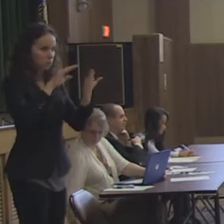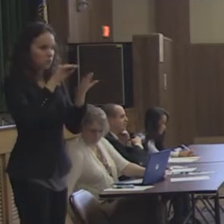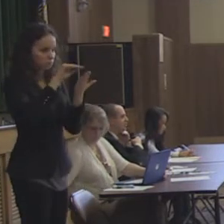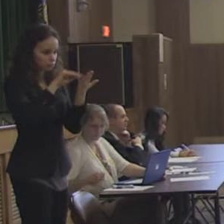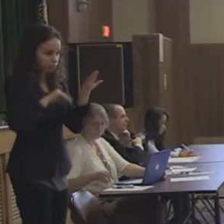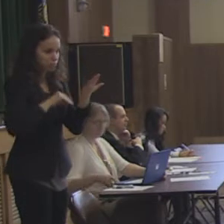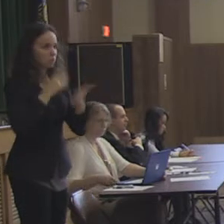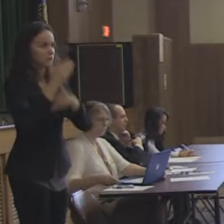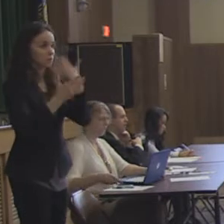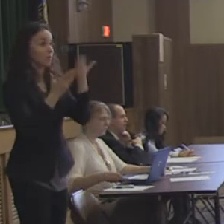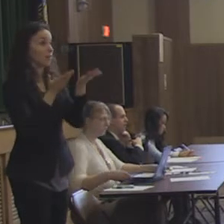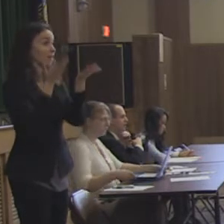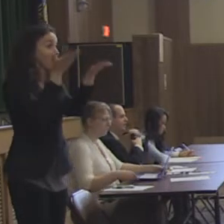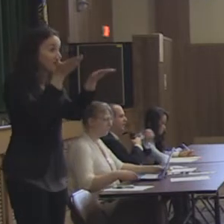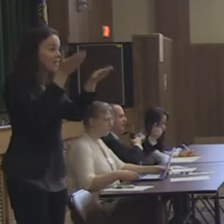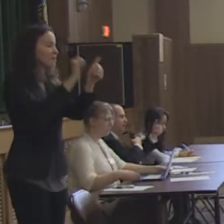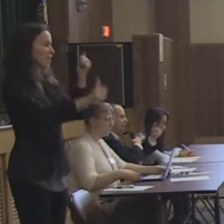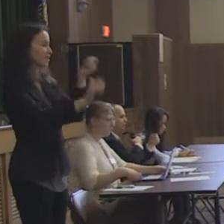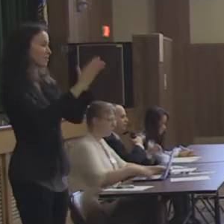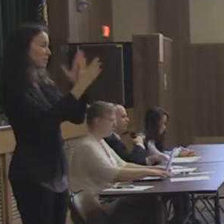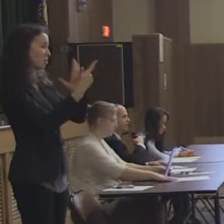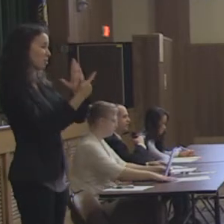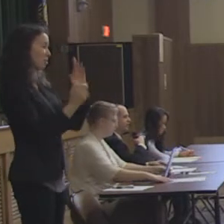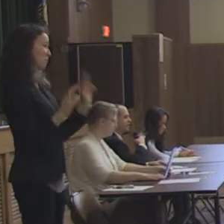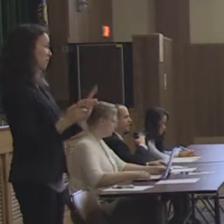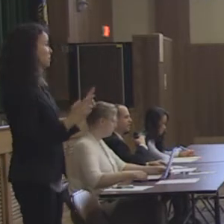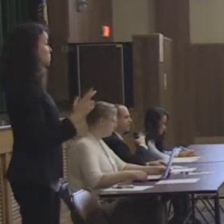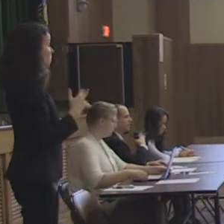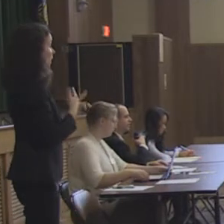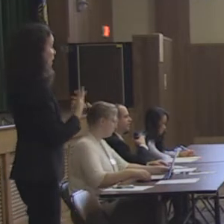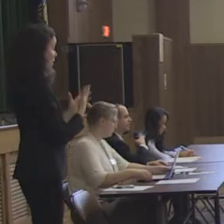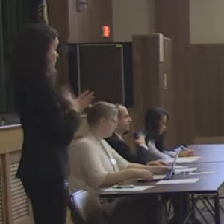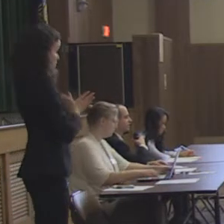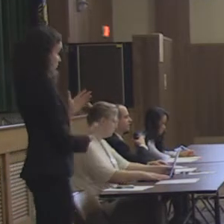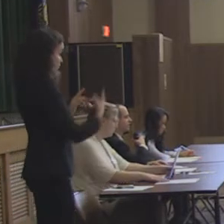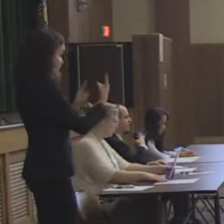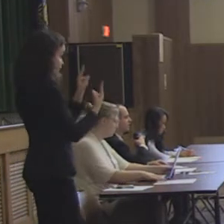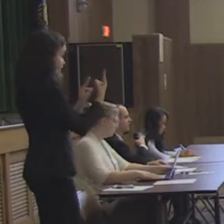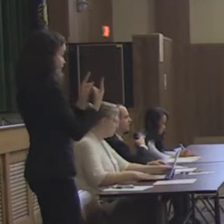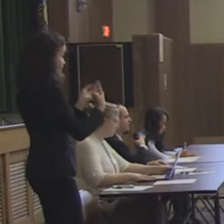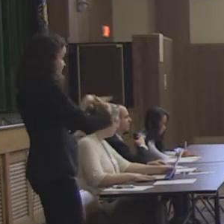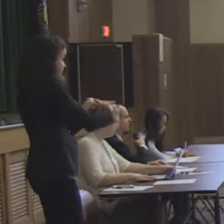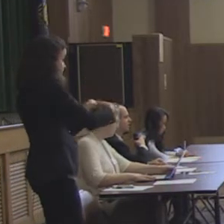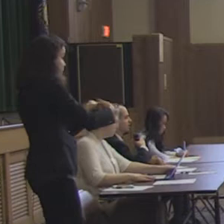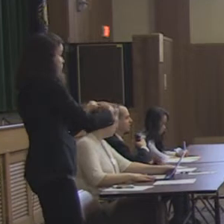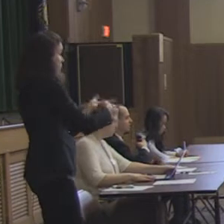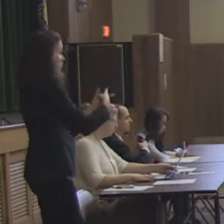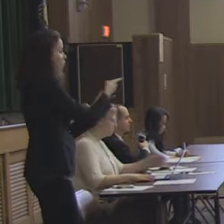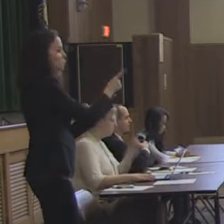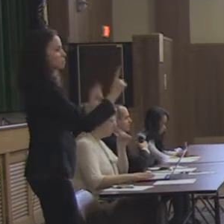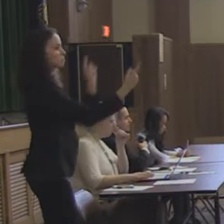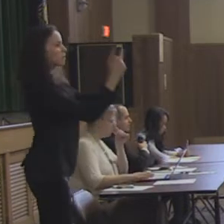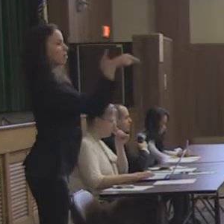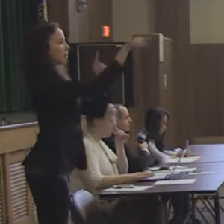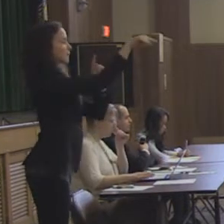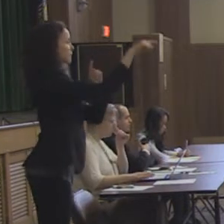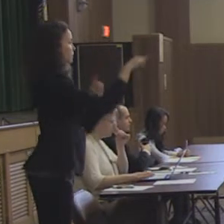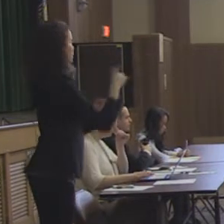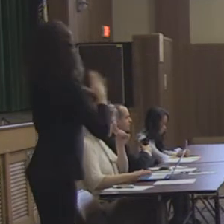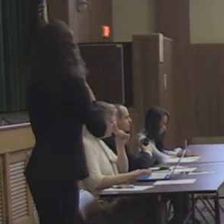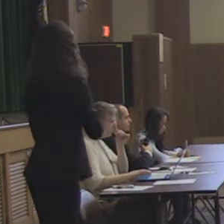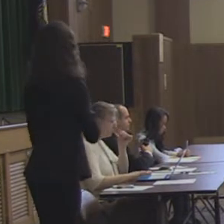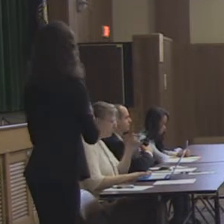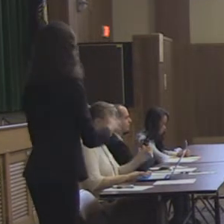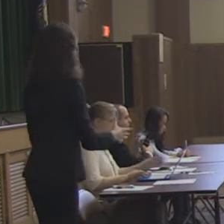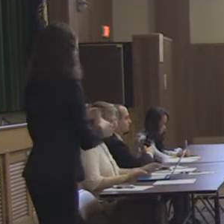okay, I'd like to follow up one-on-one, and Will or Stephanie in the front there can get the info to do that. Okay, and thank you very much.